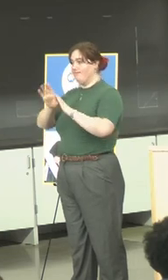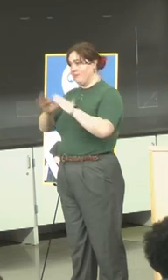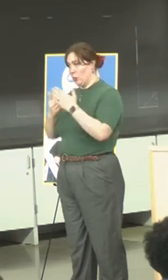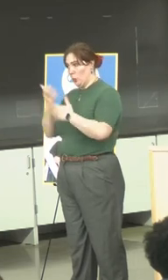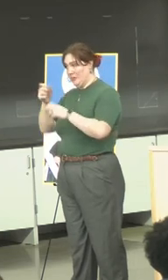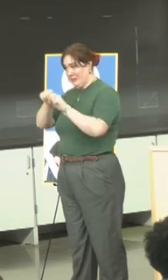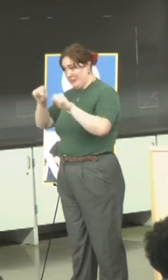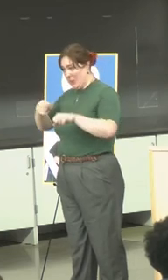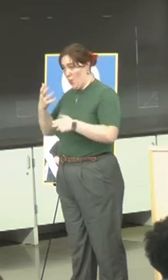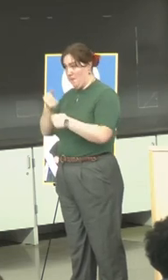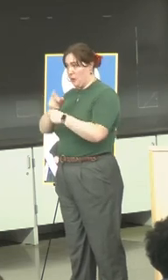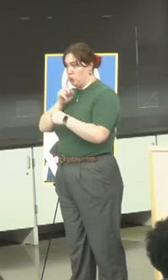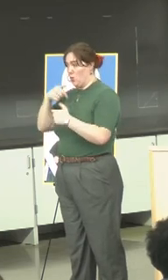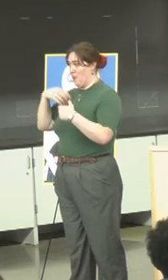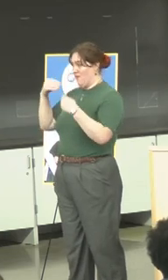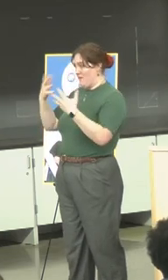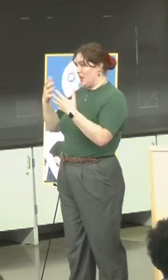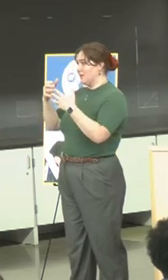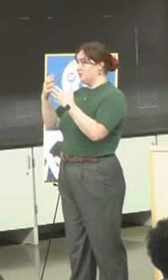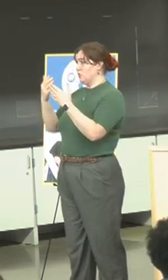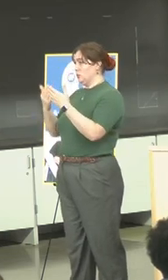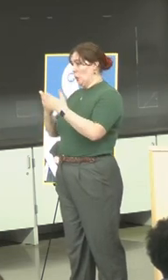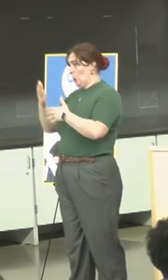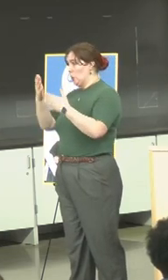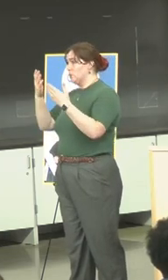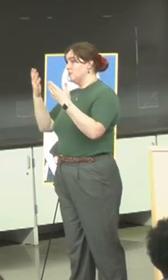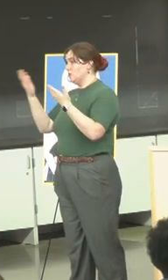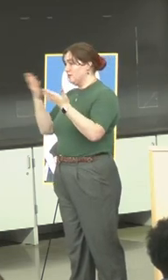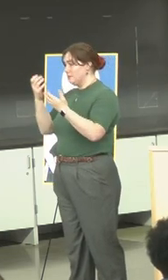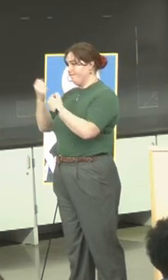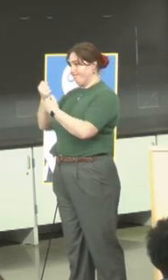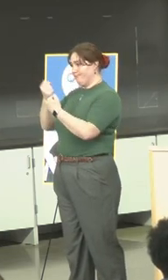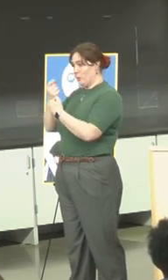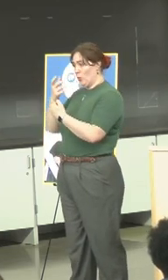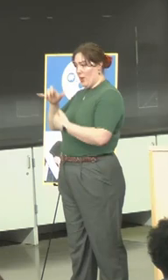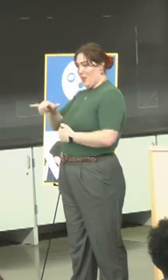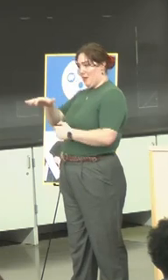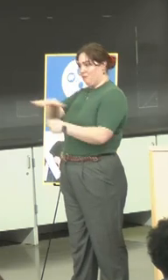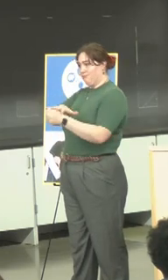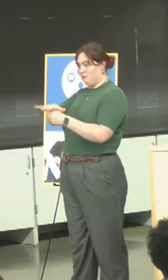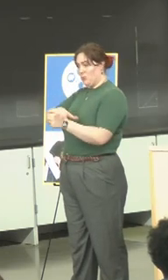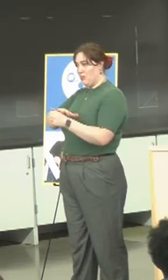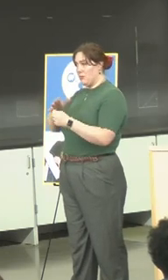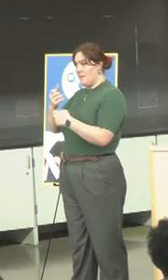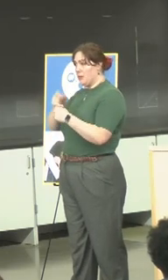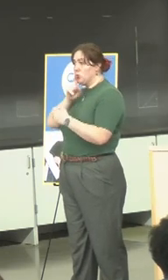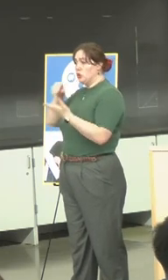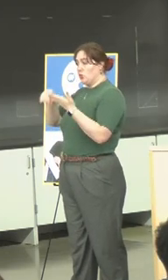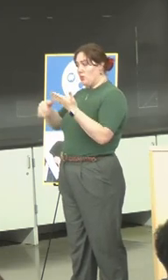are providing services and supports in those spaces that students have access to